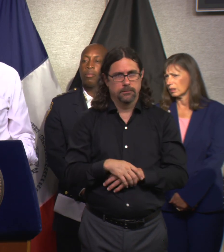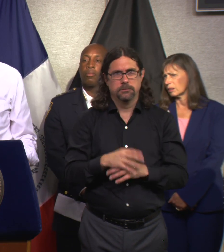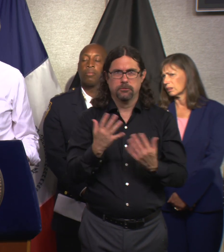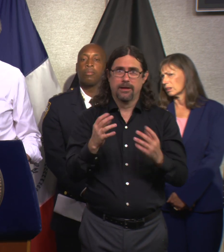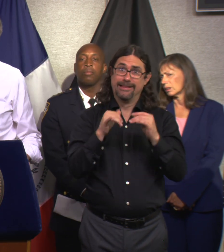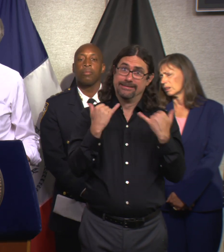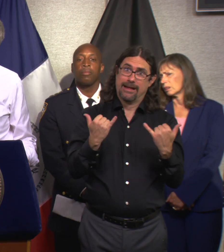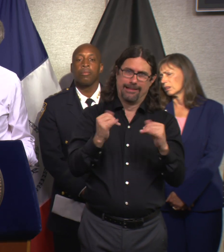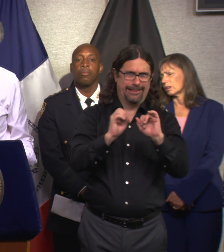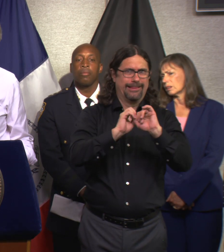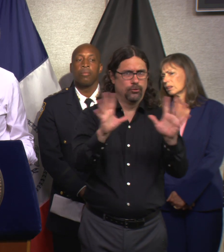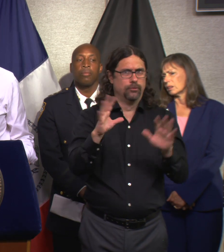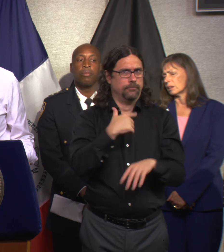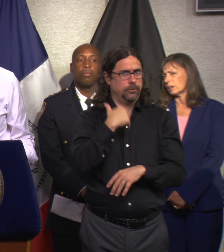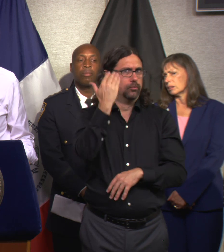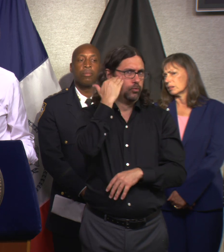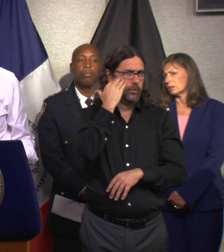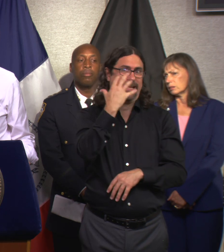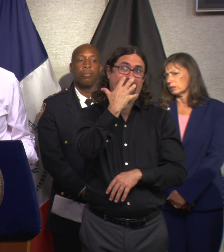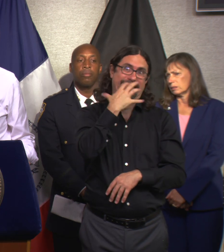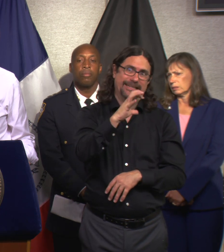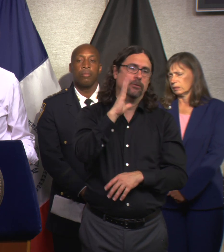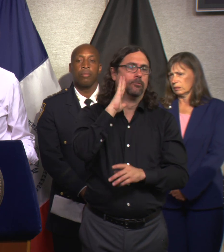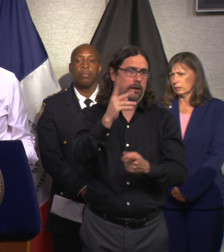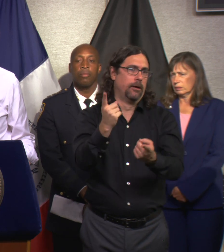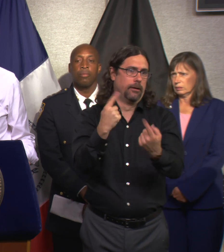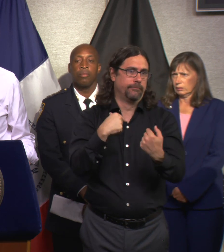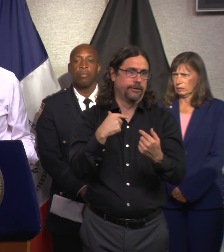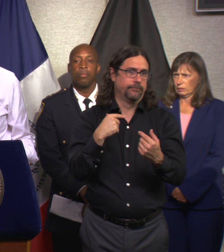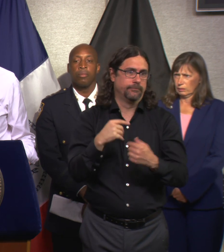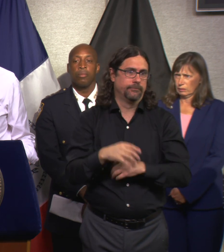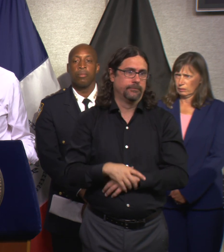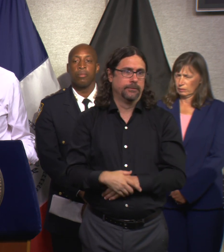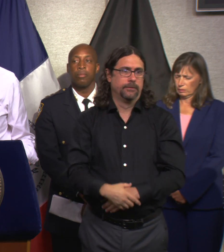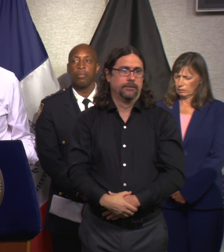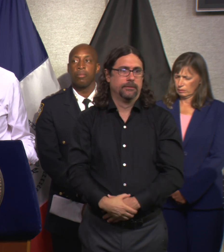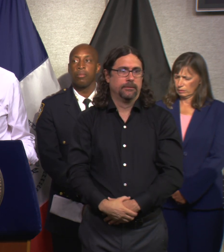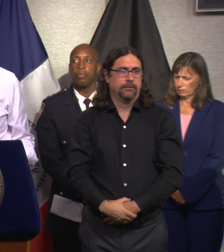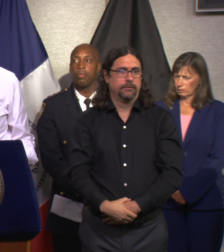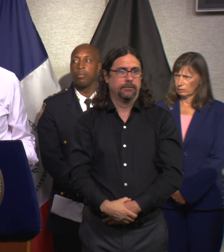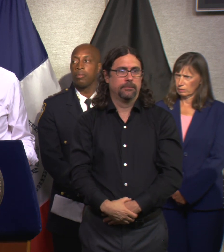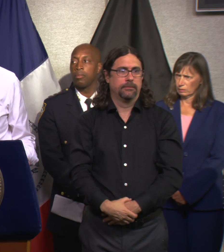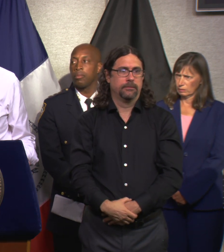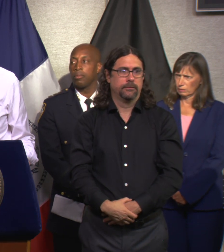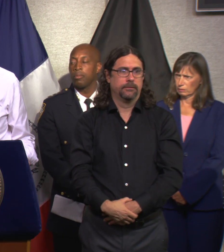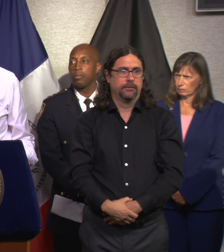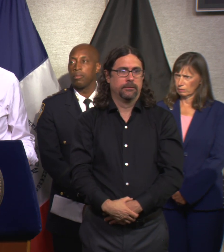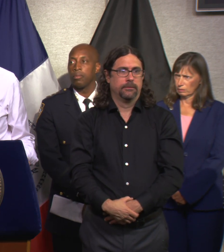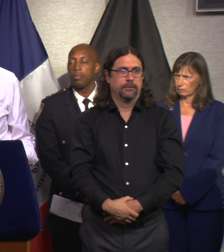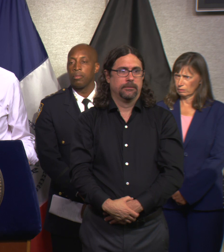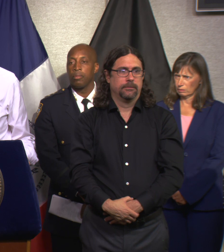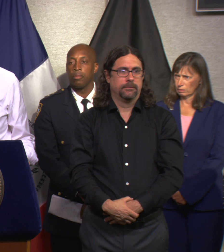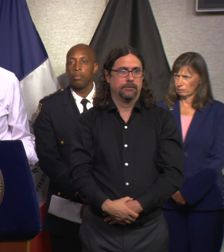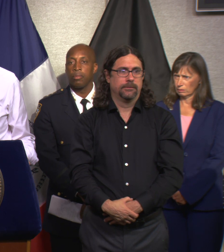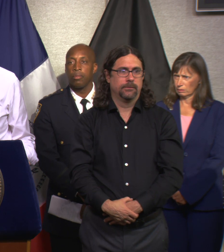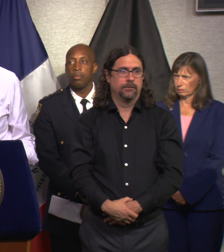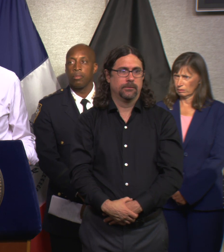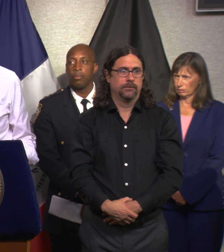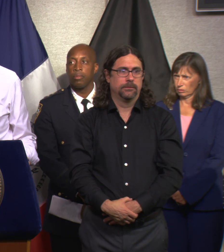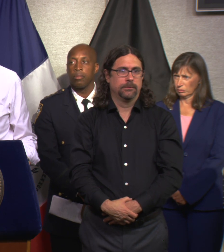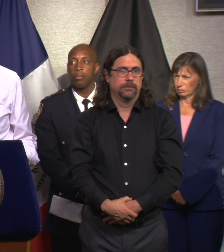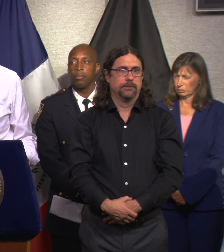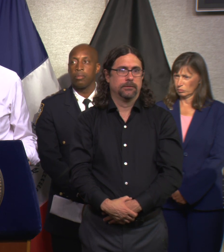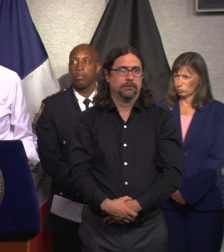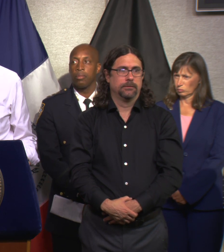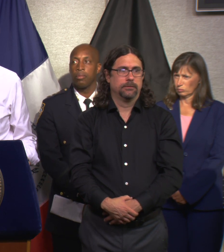up on that, did you have some sort of a campaign activities or anything planned that you decided not to do because Yeah, of of course. Yes. What were you going to do? I would